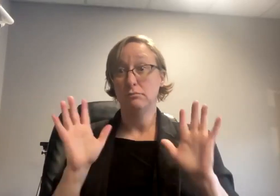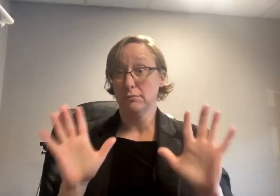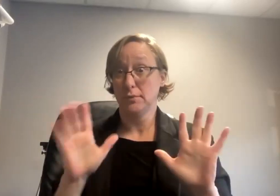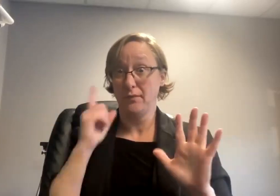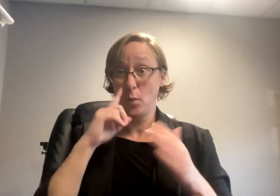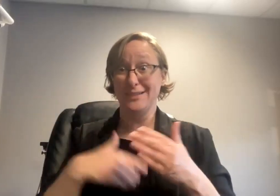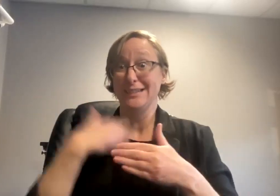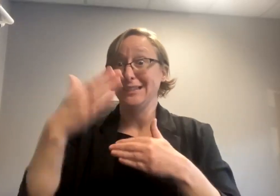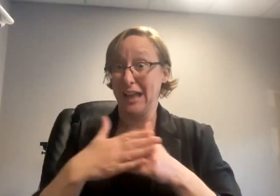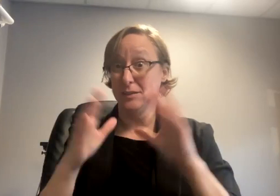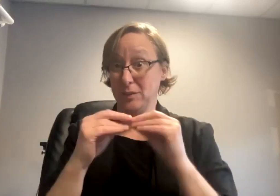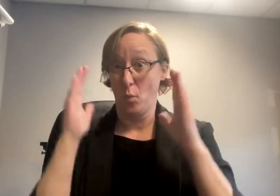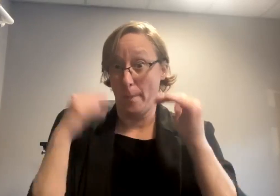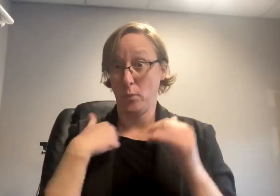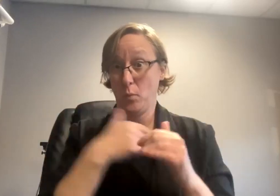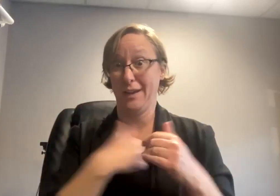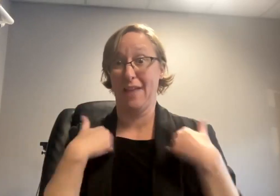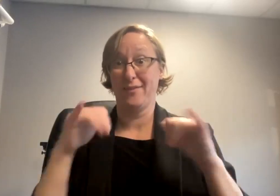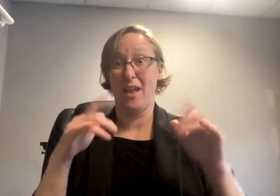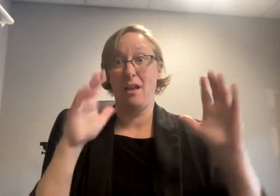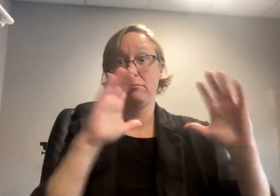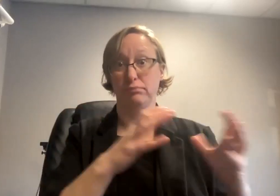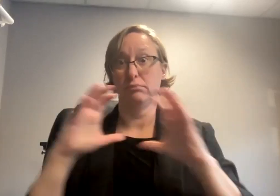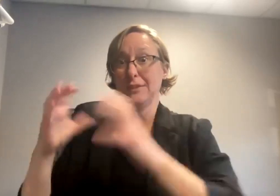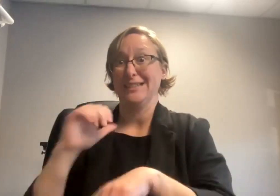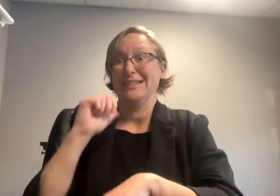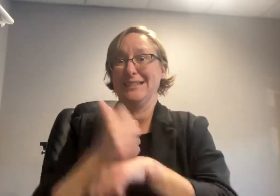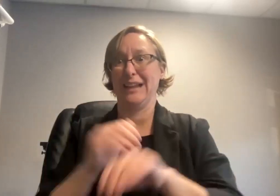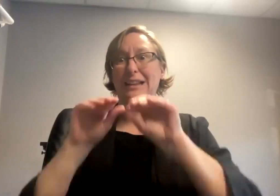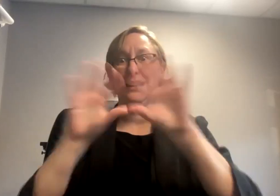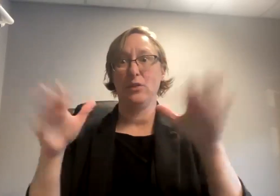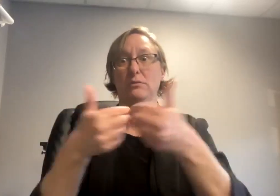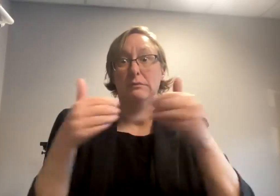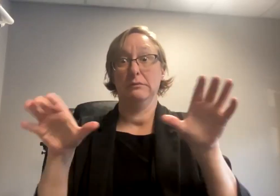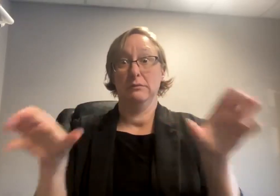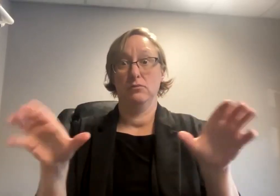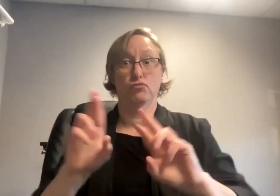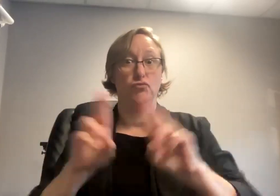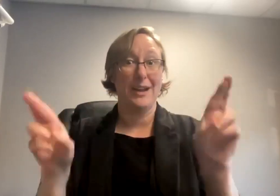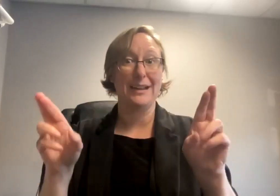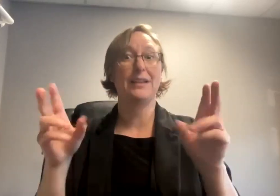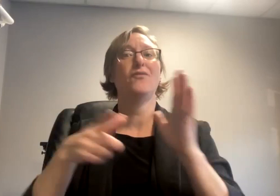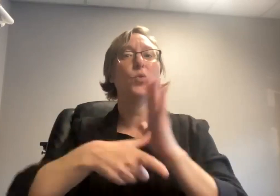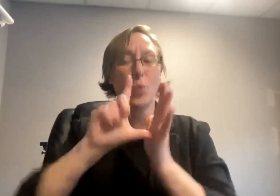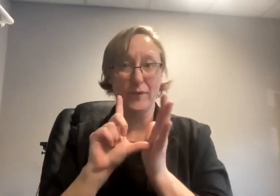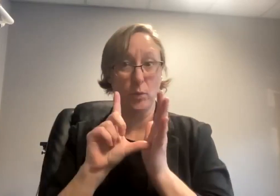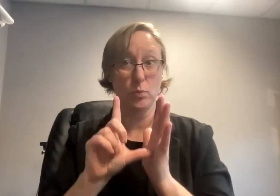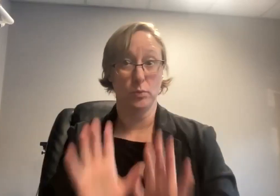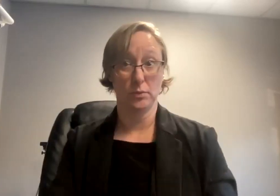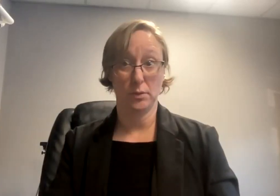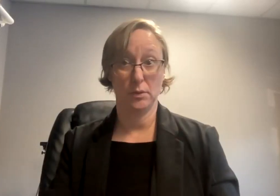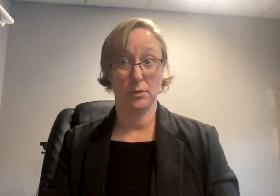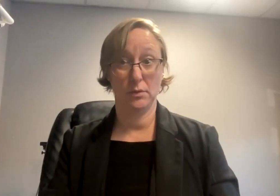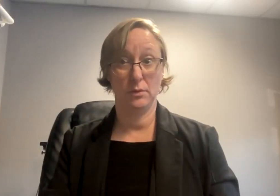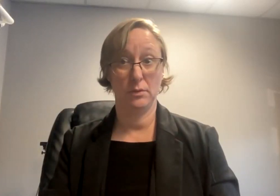those, take out the ones that maybe aren't appropriate for this session, and keep them. That way we can